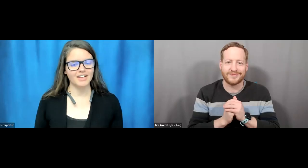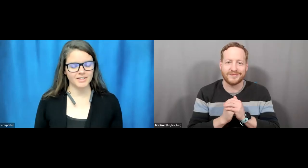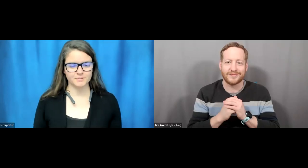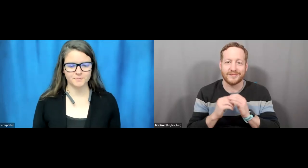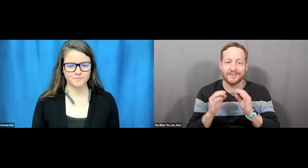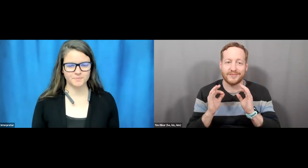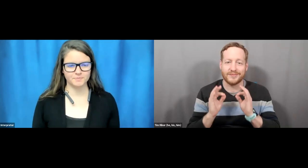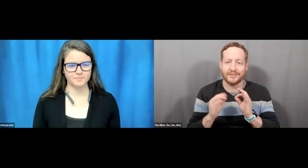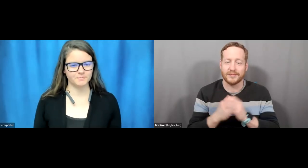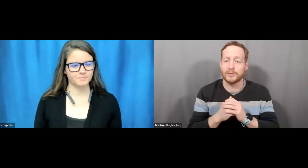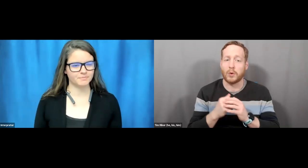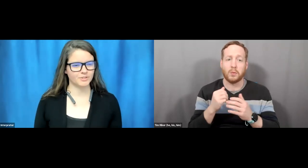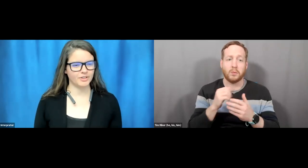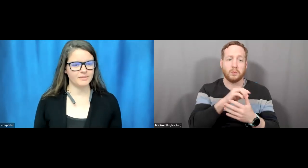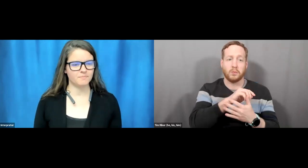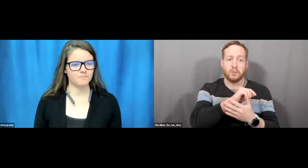Thank you. Great.